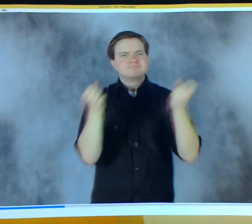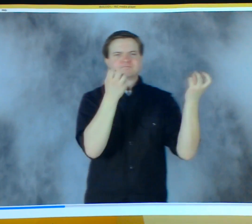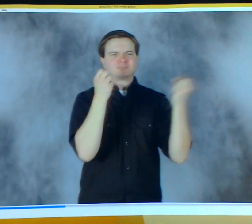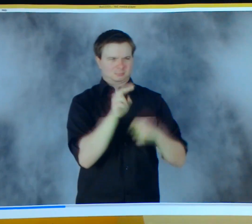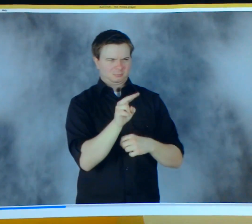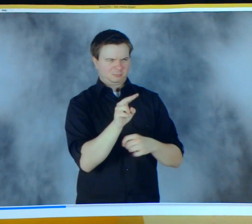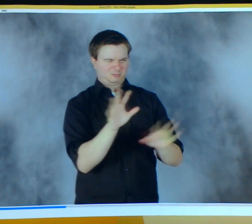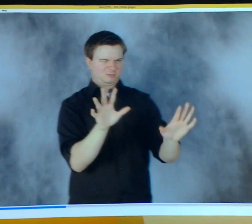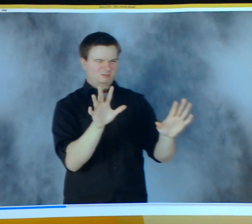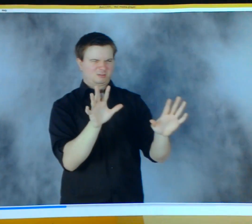use.